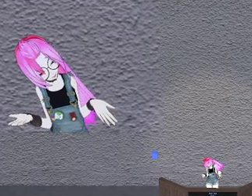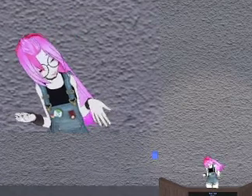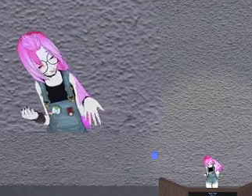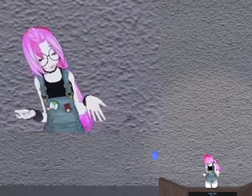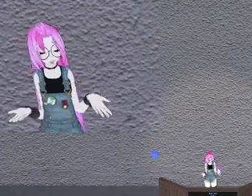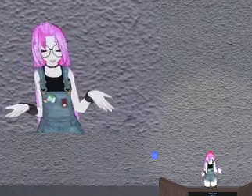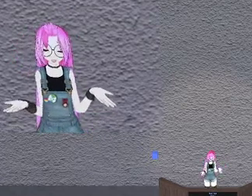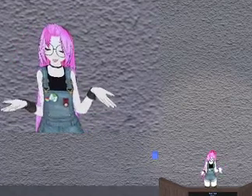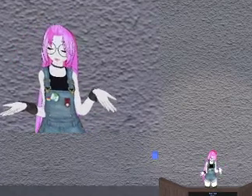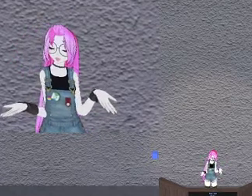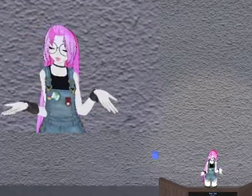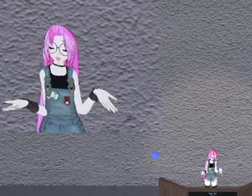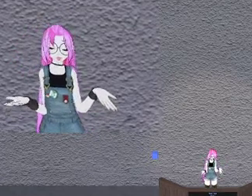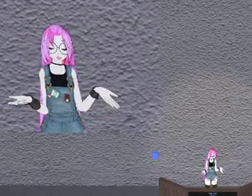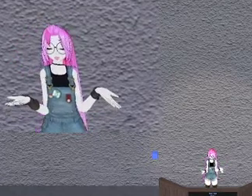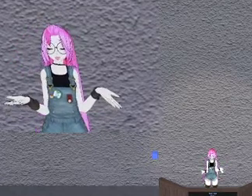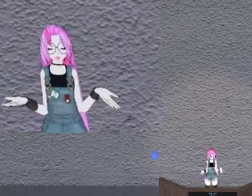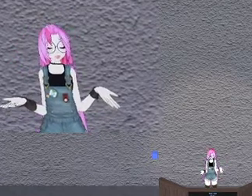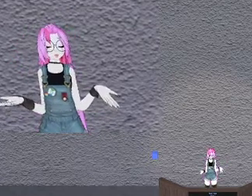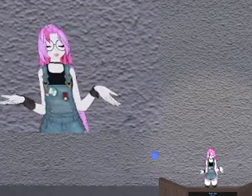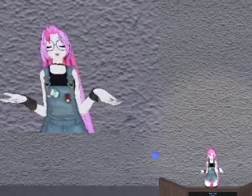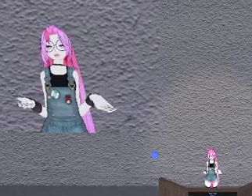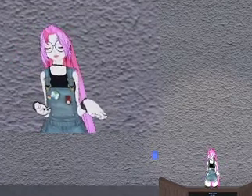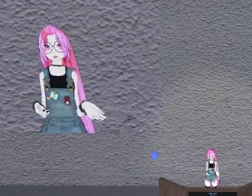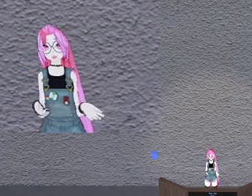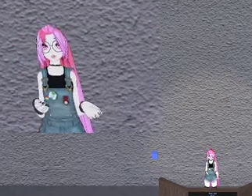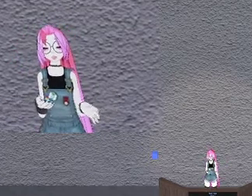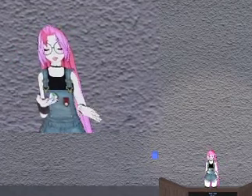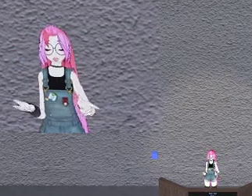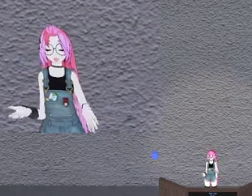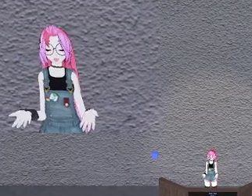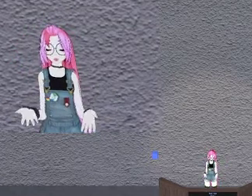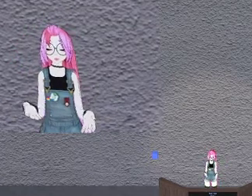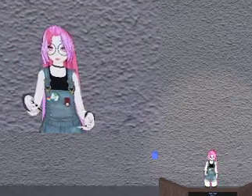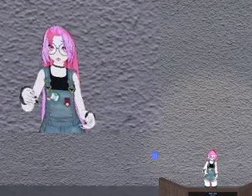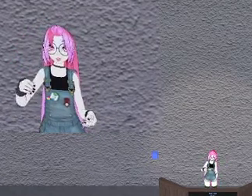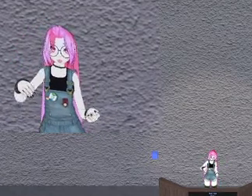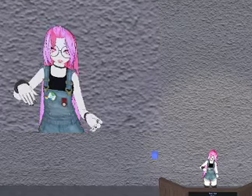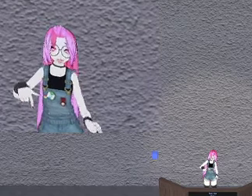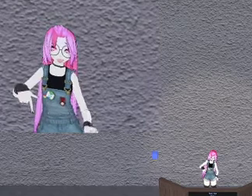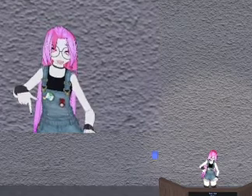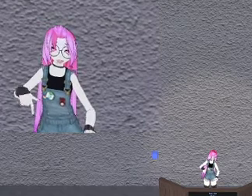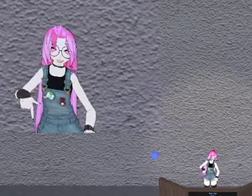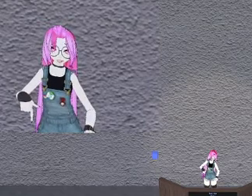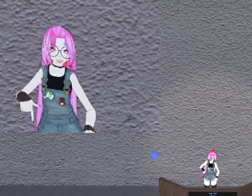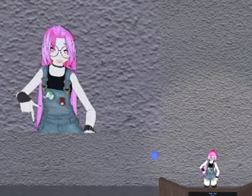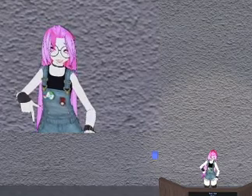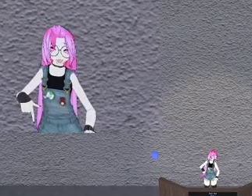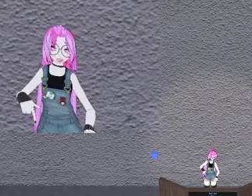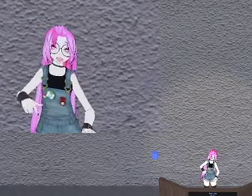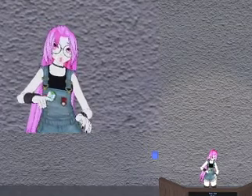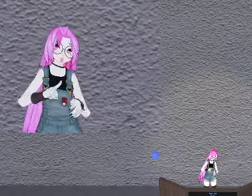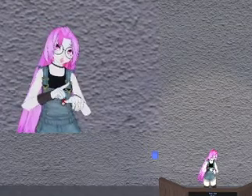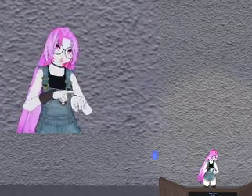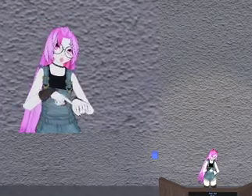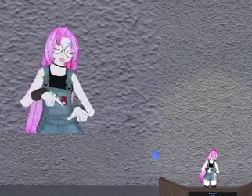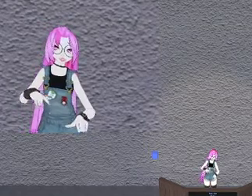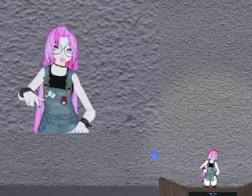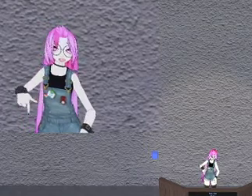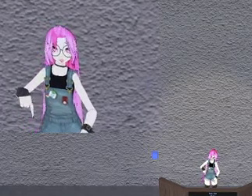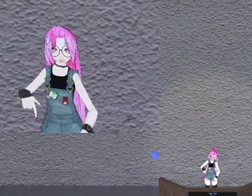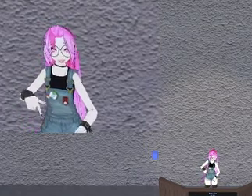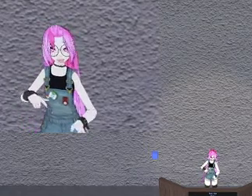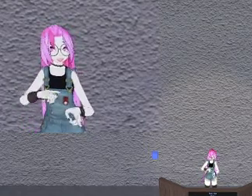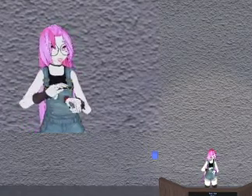deaf? Like she's not deaf yet? Why am I here? But so that's why I like to use this. Like, oh, the time